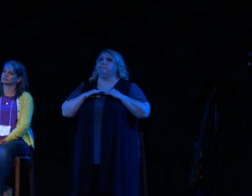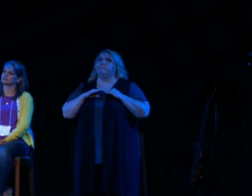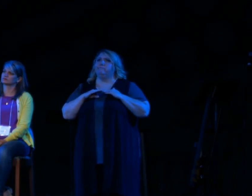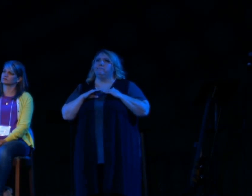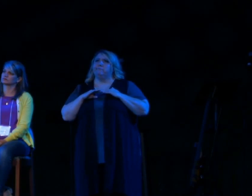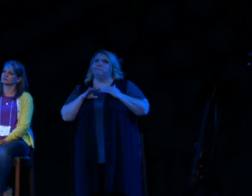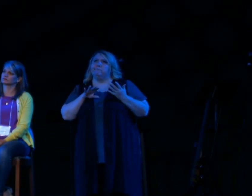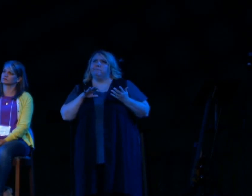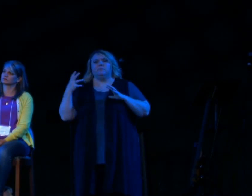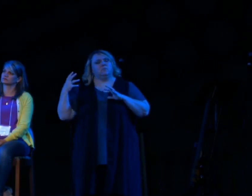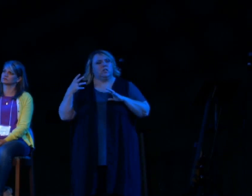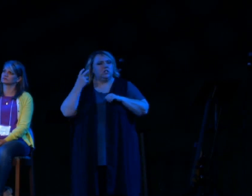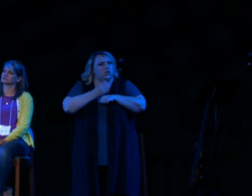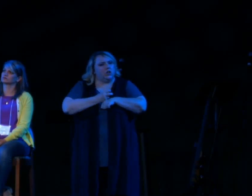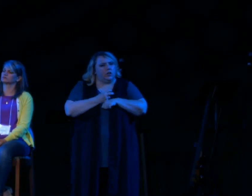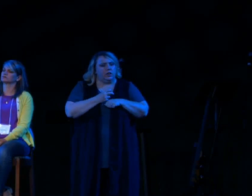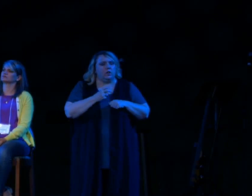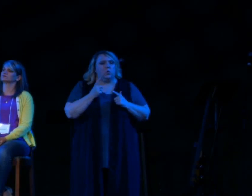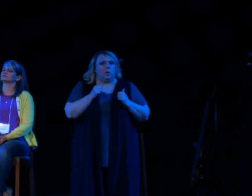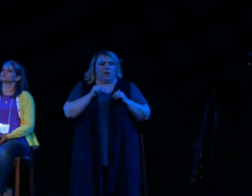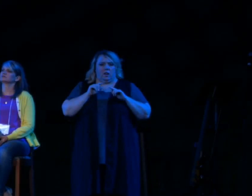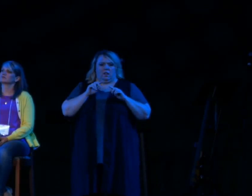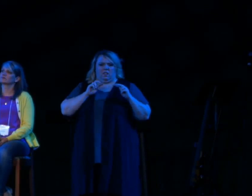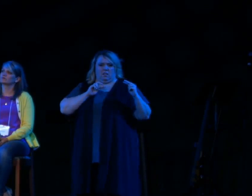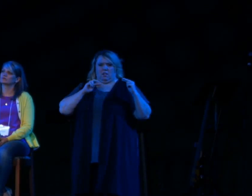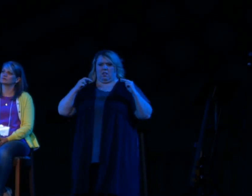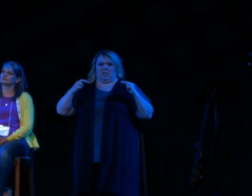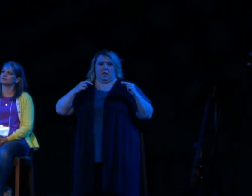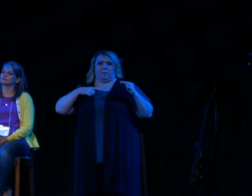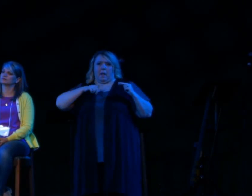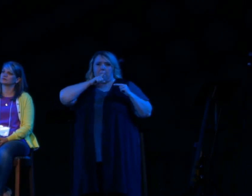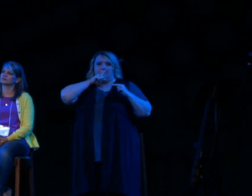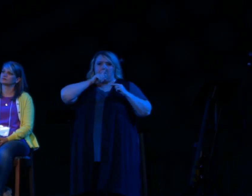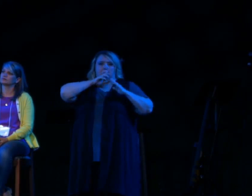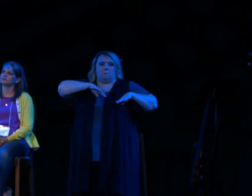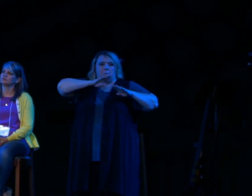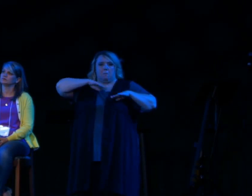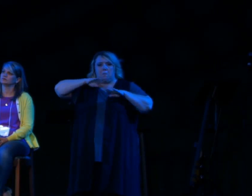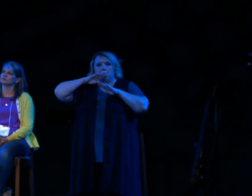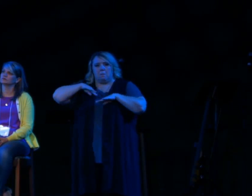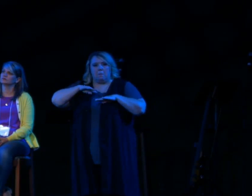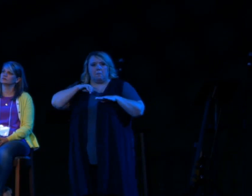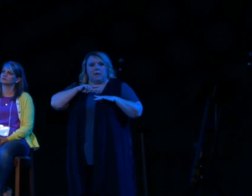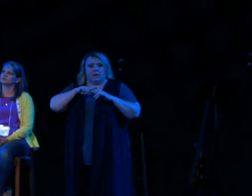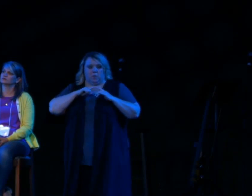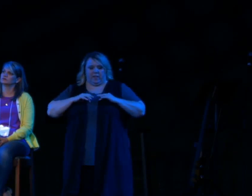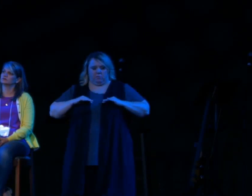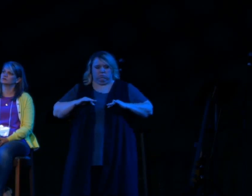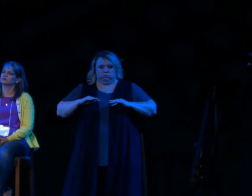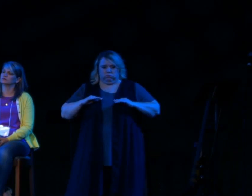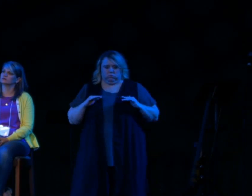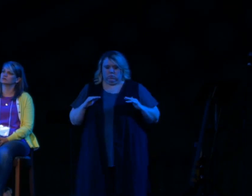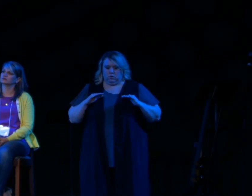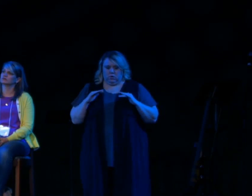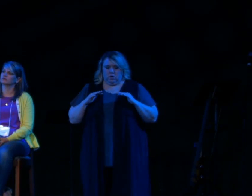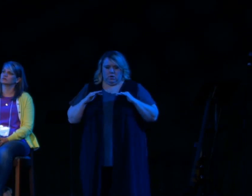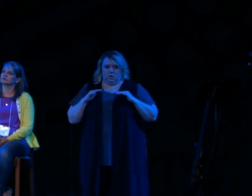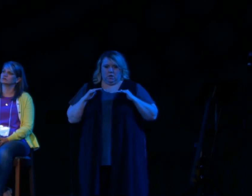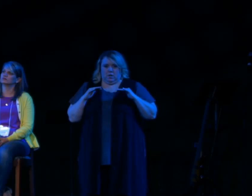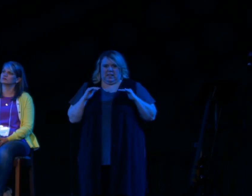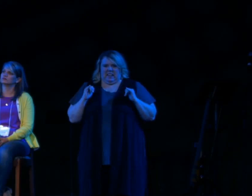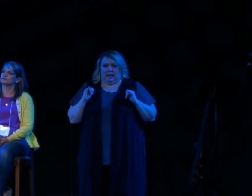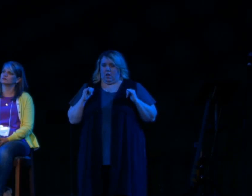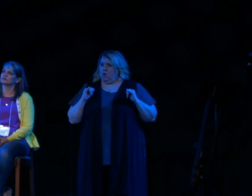have so many perceptions that aren't necessarily being voiced. Well, as they've bubbled up to the surface, we've noticed that now we have some